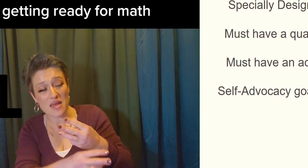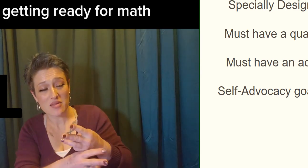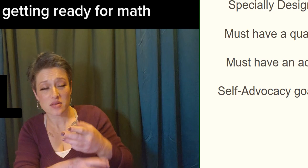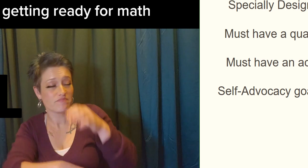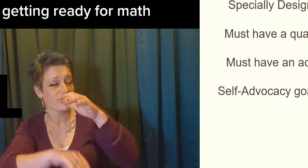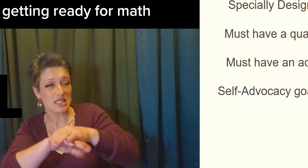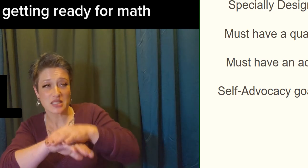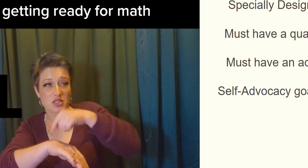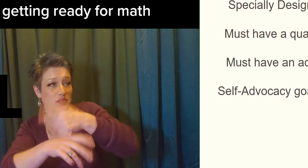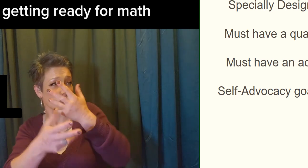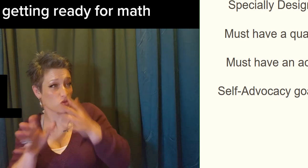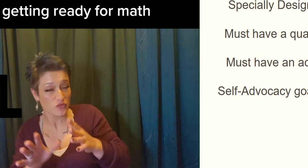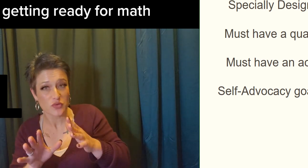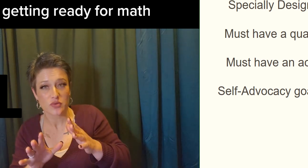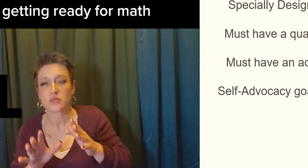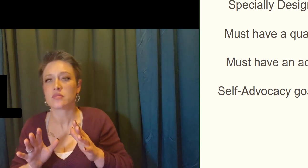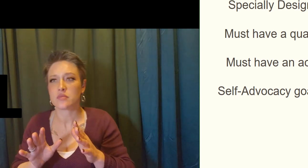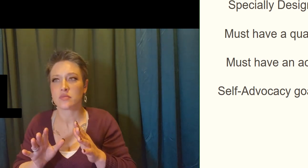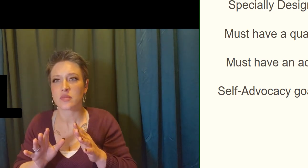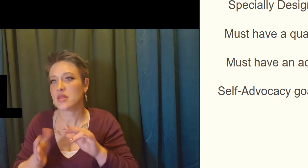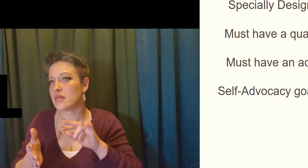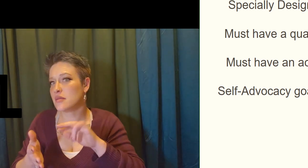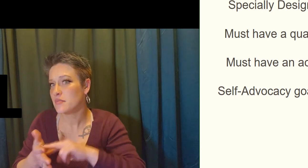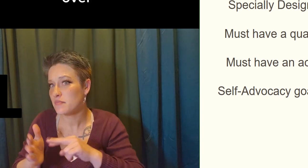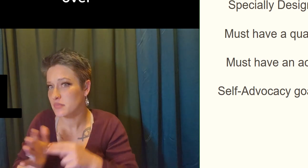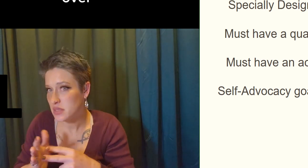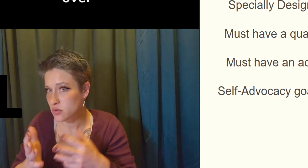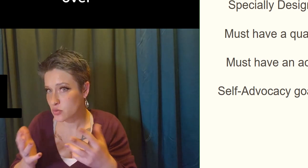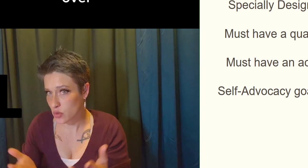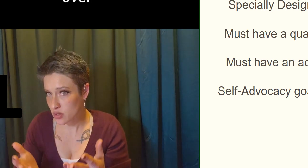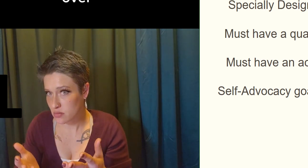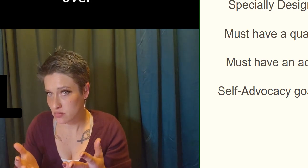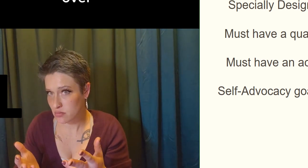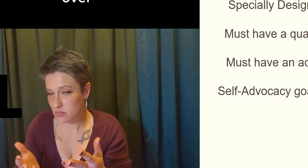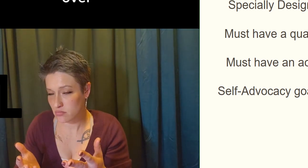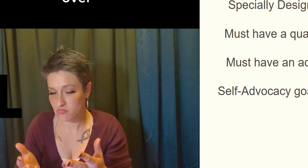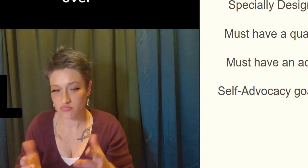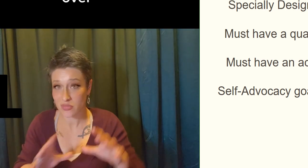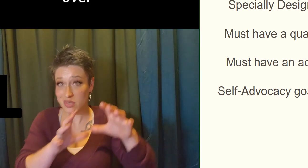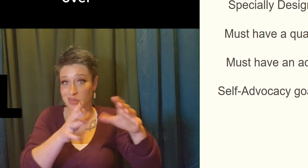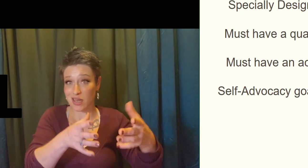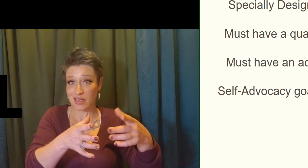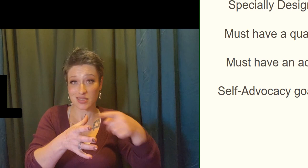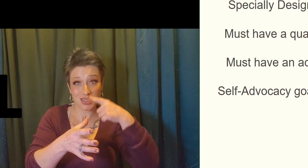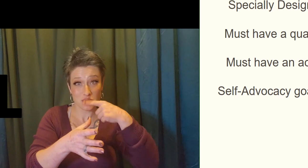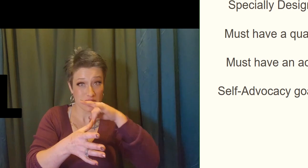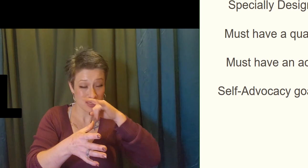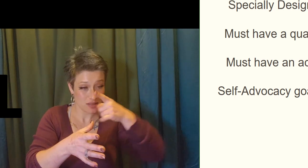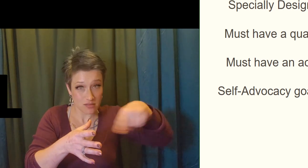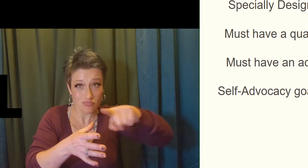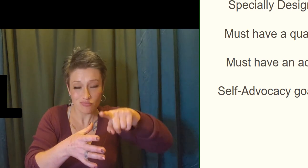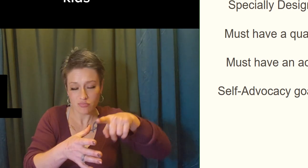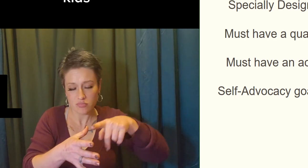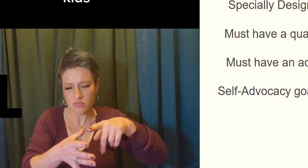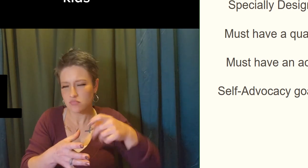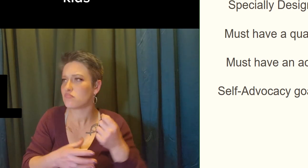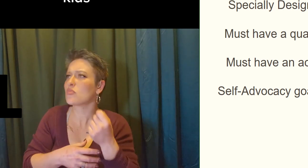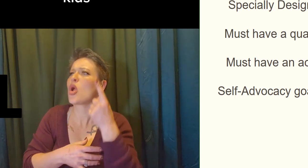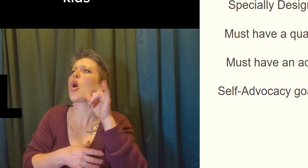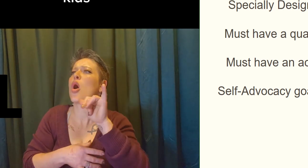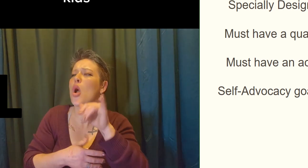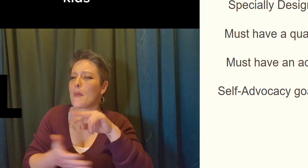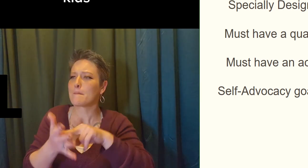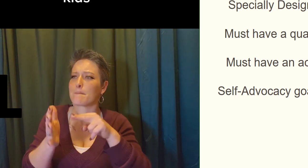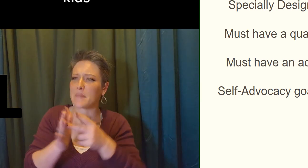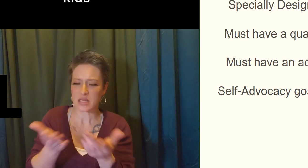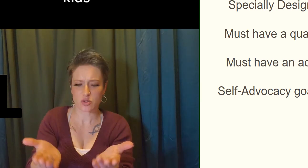we're getting ready for math. English portion of the day is over. So what does that mean? So the class, all the